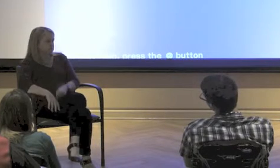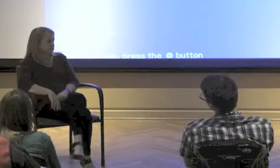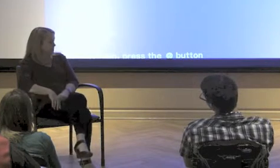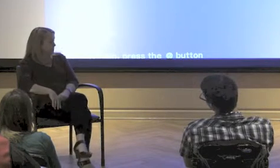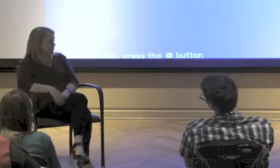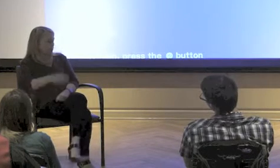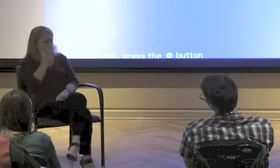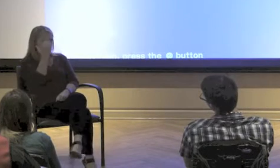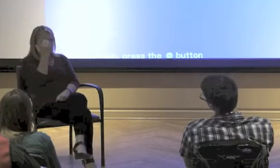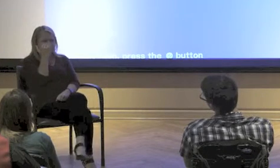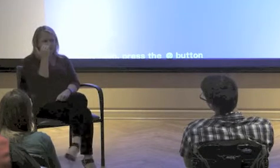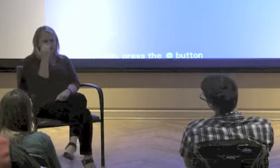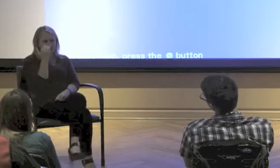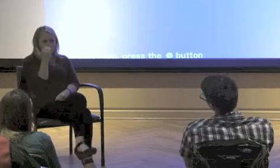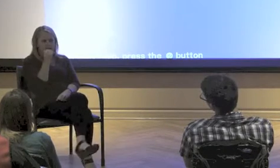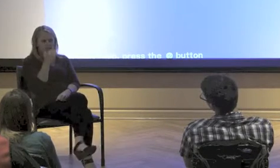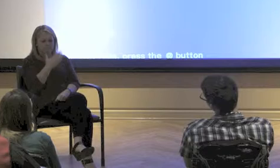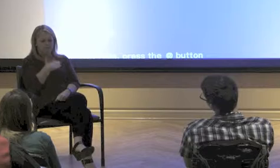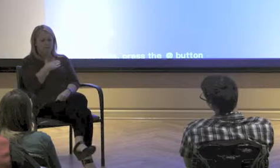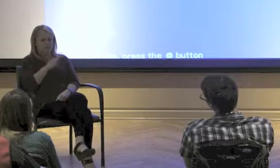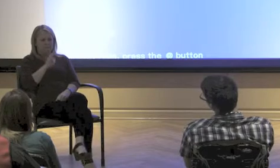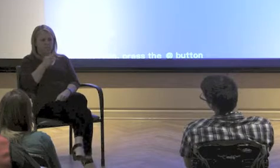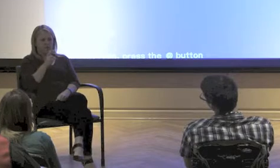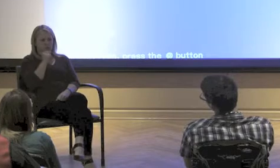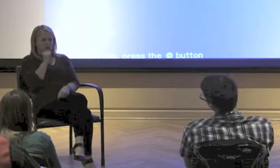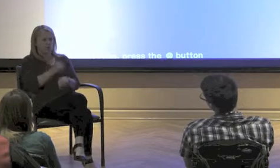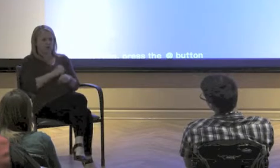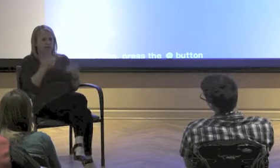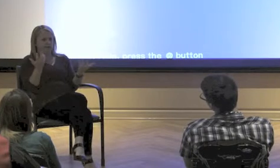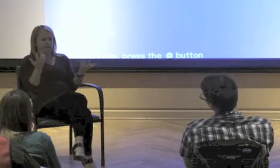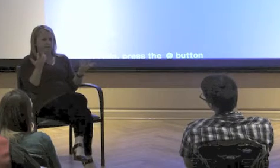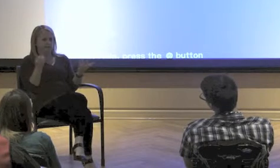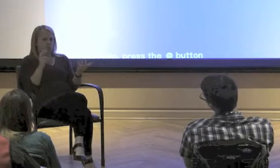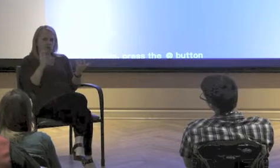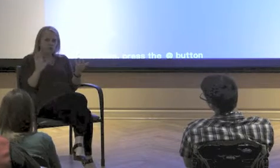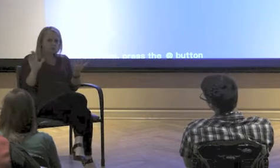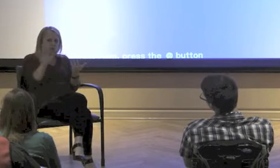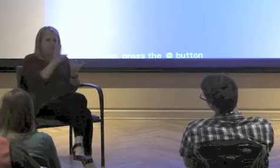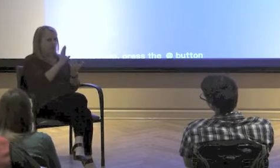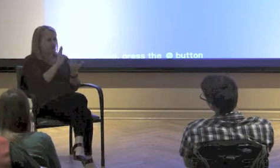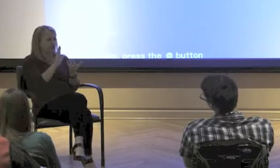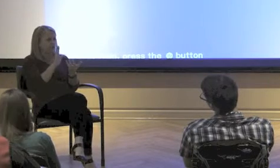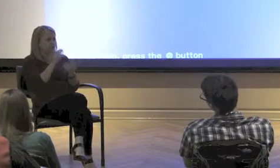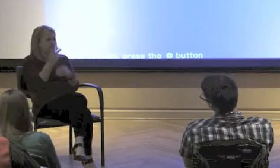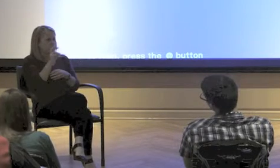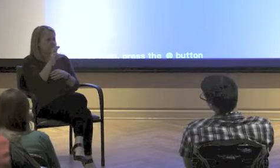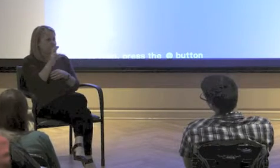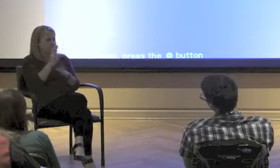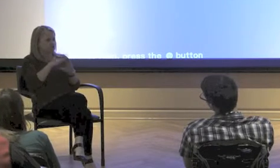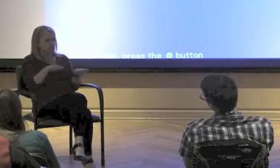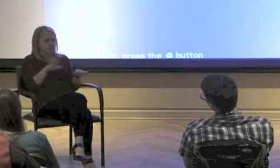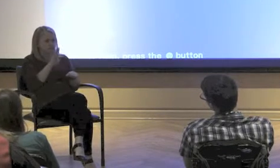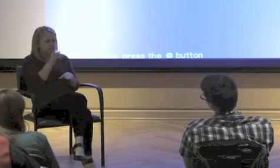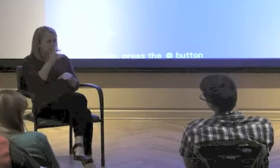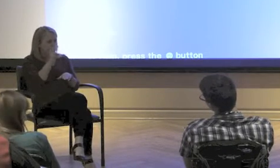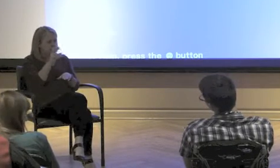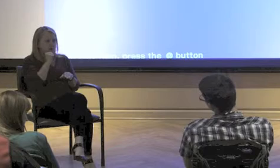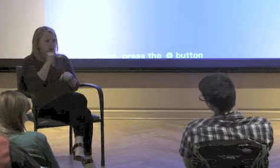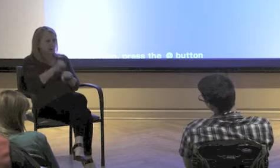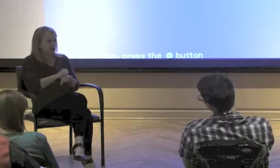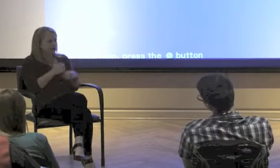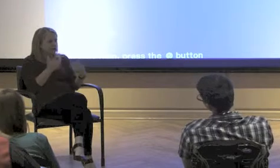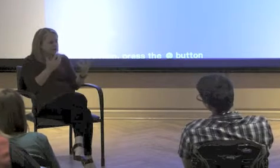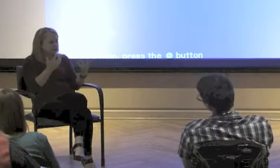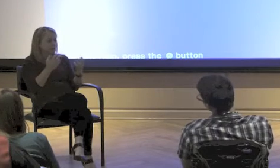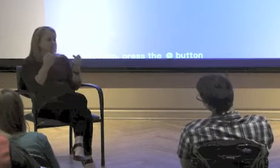So why won't my bladder work? Or why won't your child's bladder work? Well, there are a